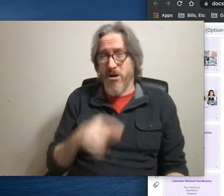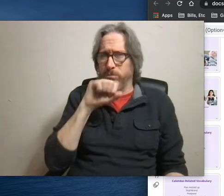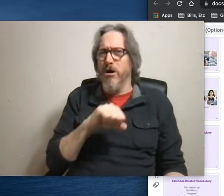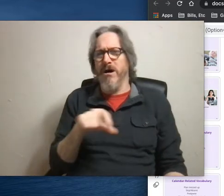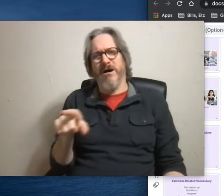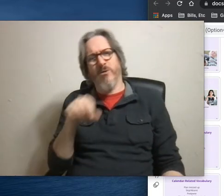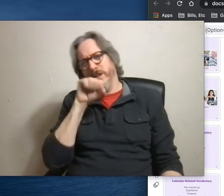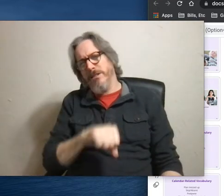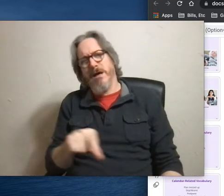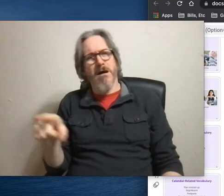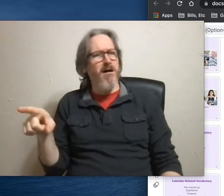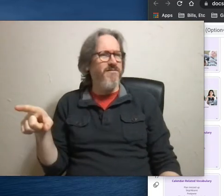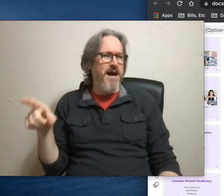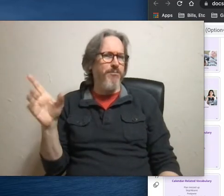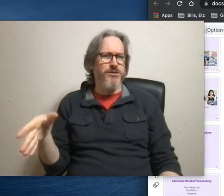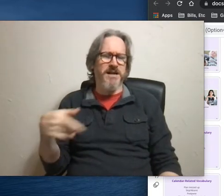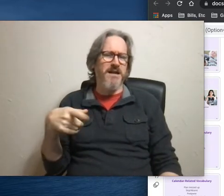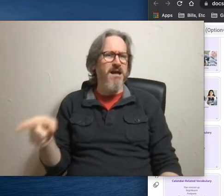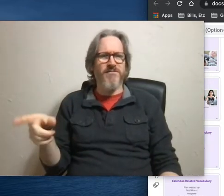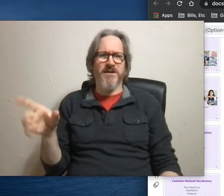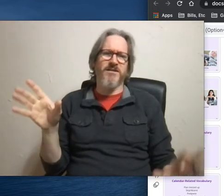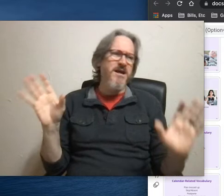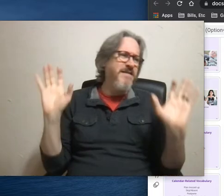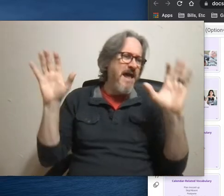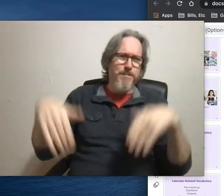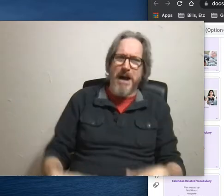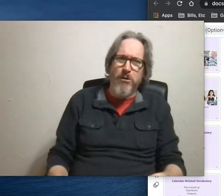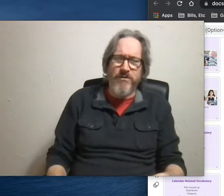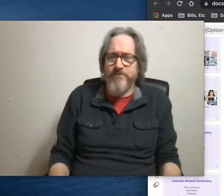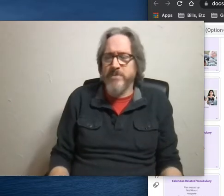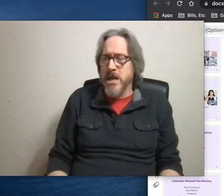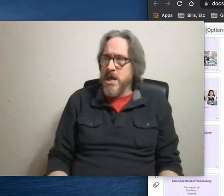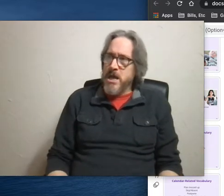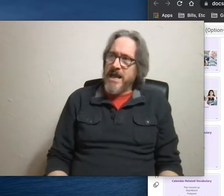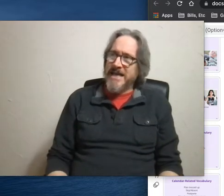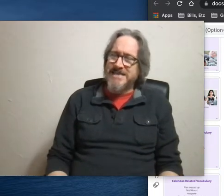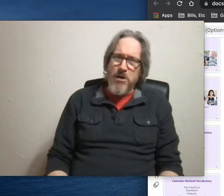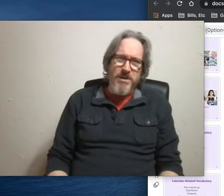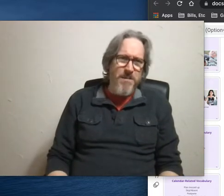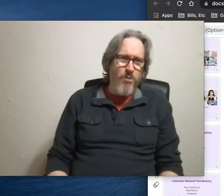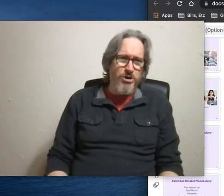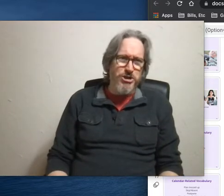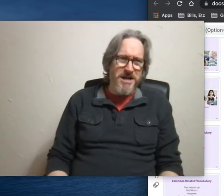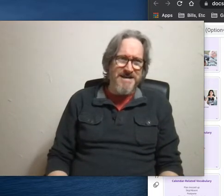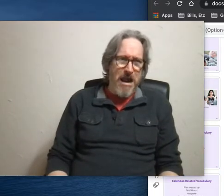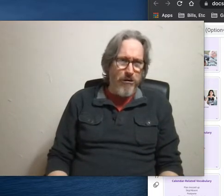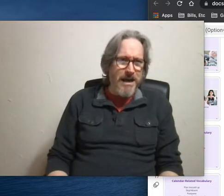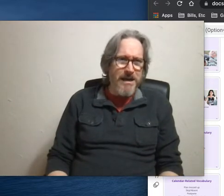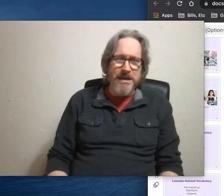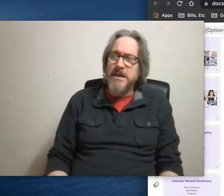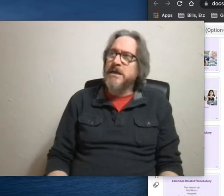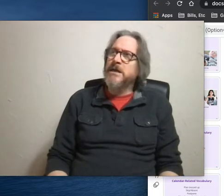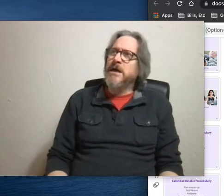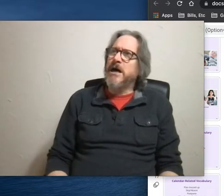person. Oh, I love that person. I love that about them. It's now become more